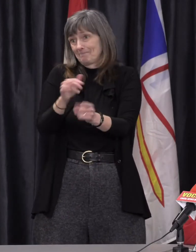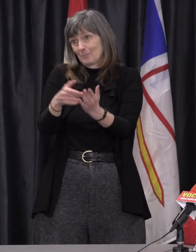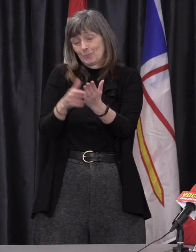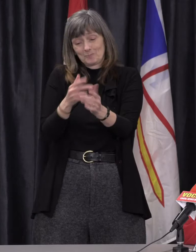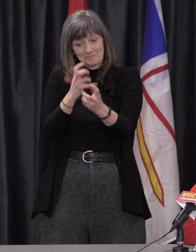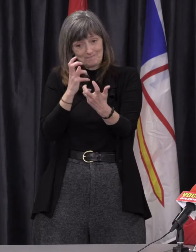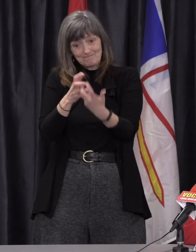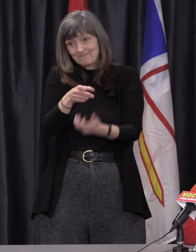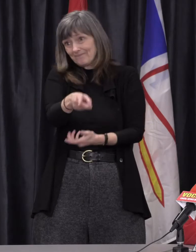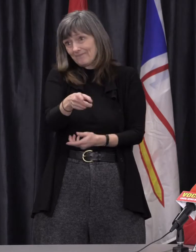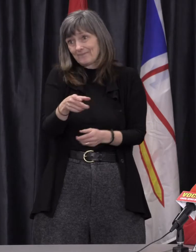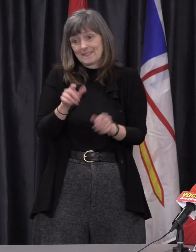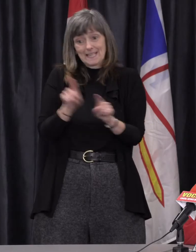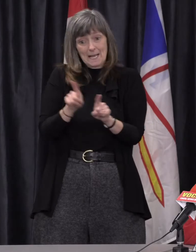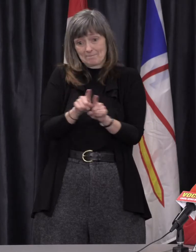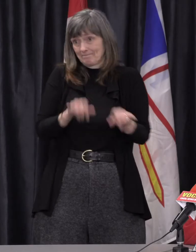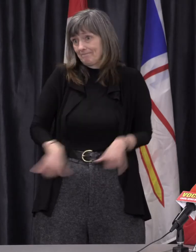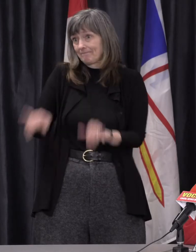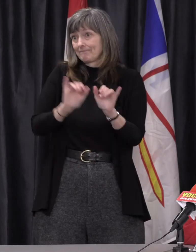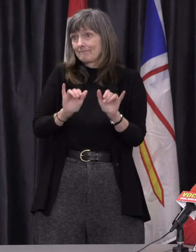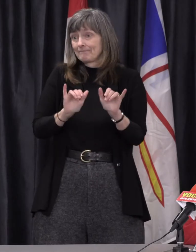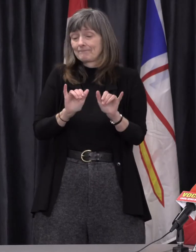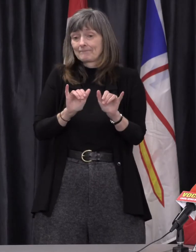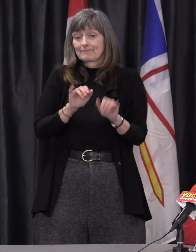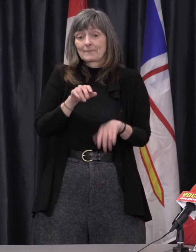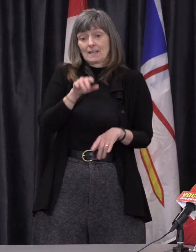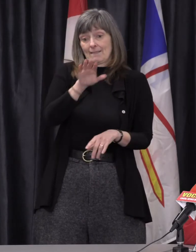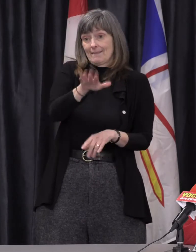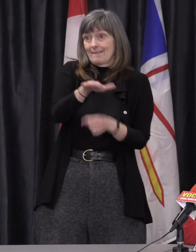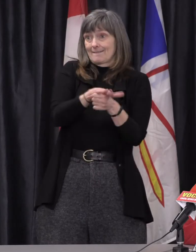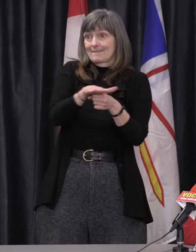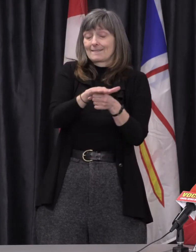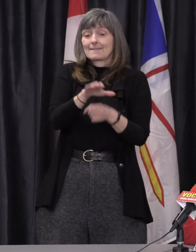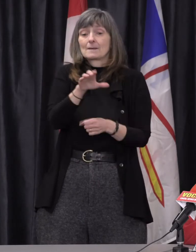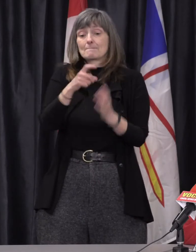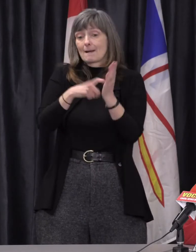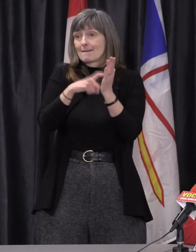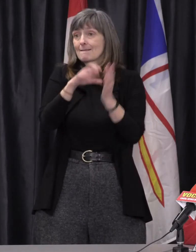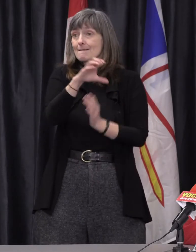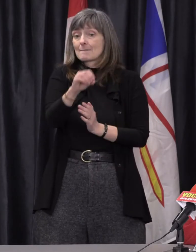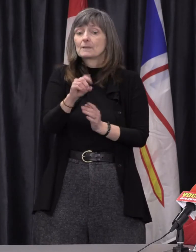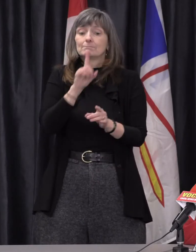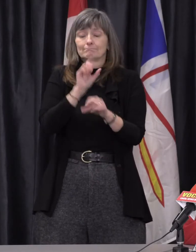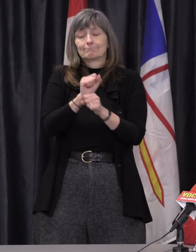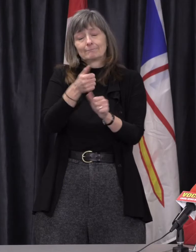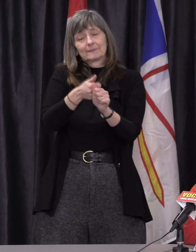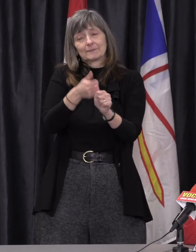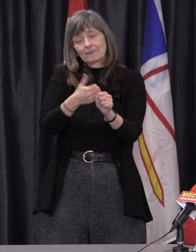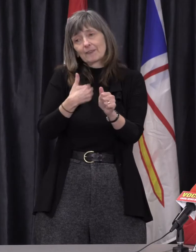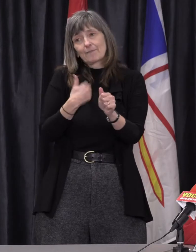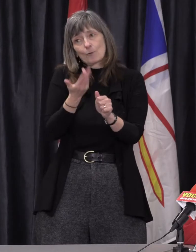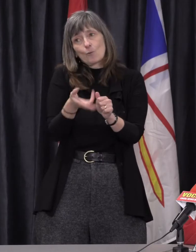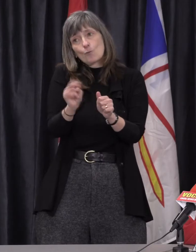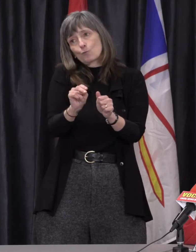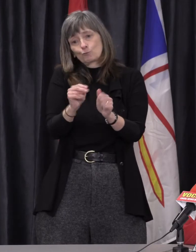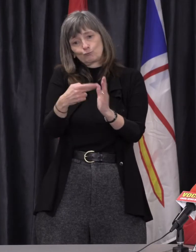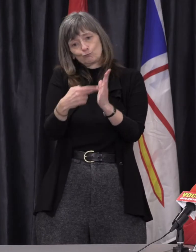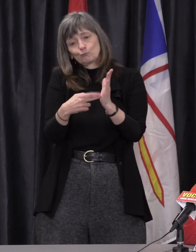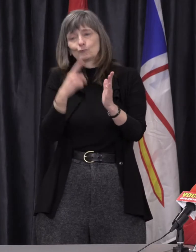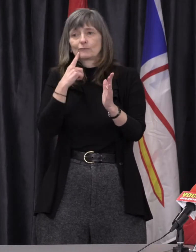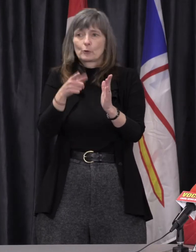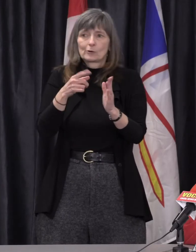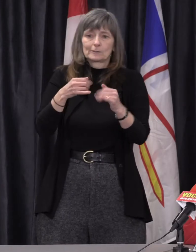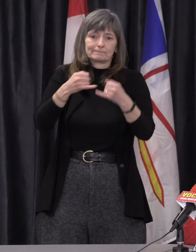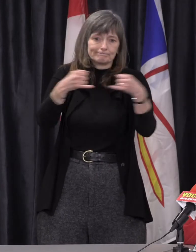But and Boise's Bay, I'm sure, has measures in place to make sure they limit